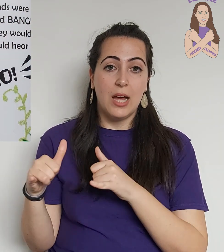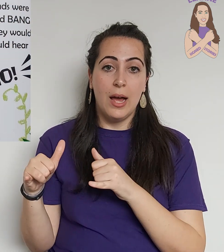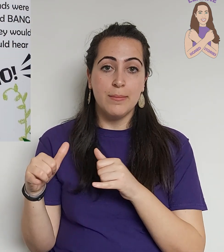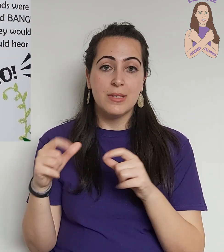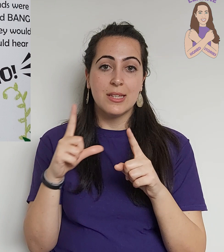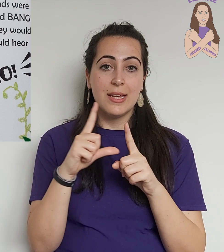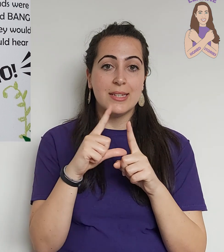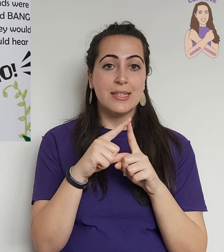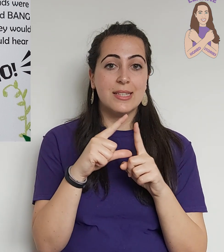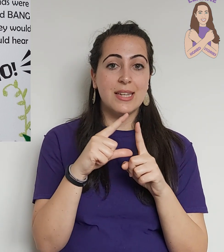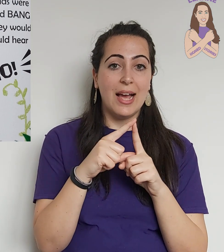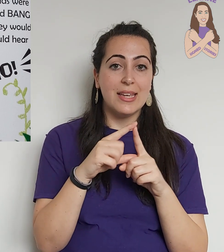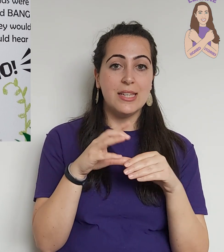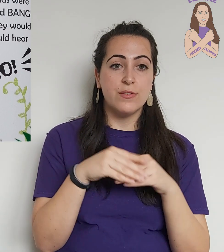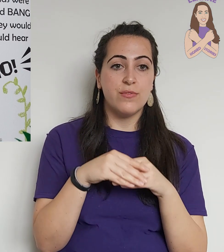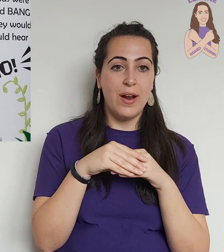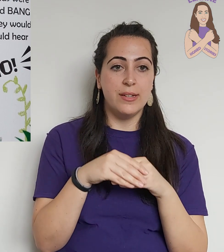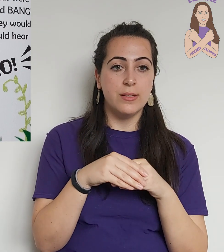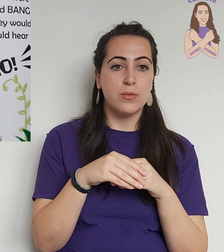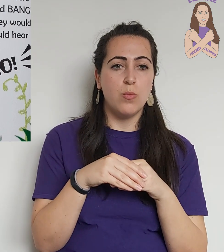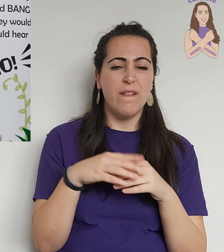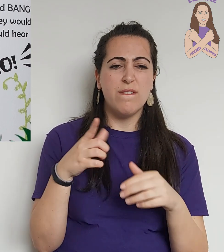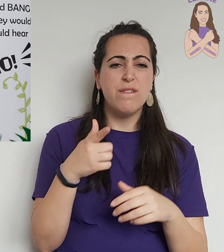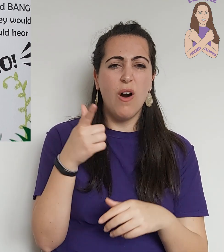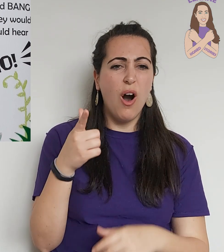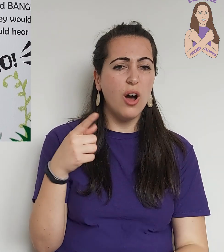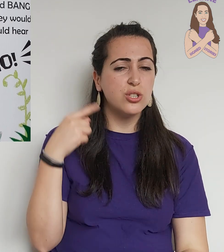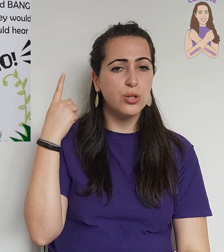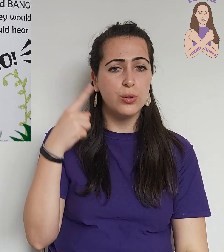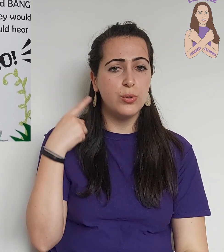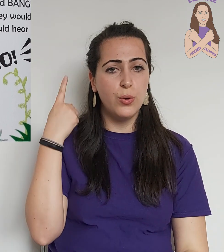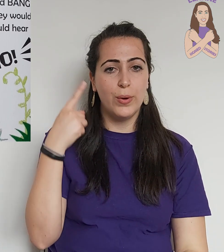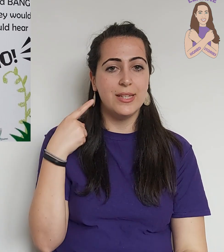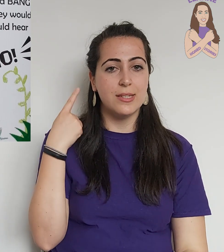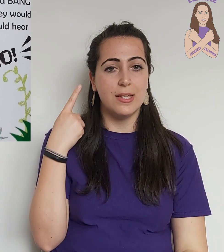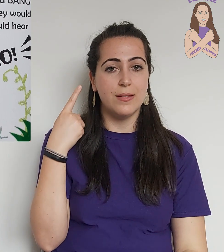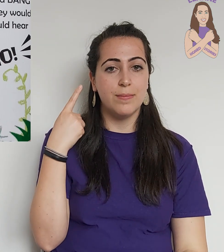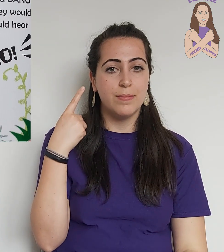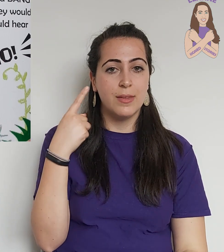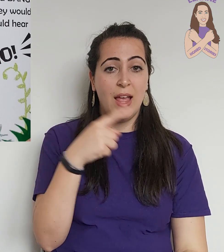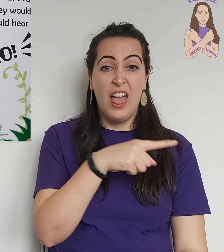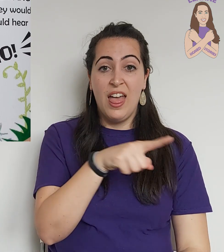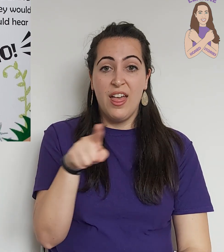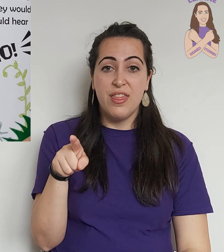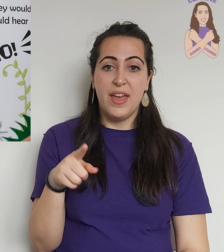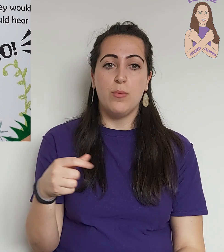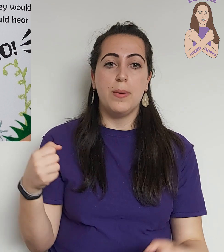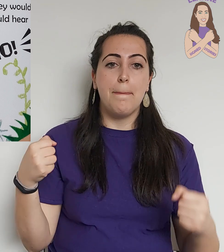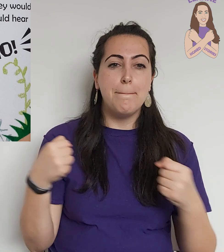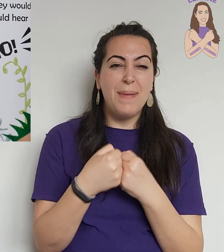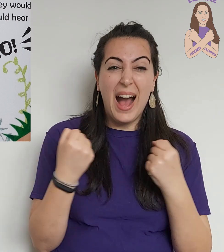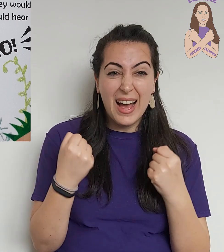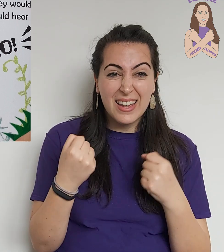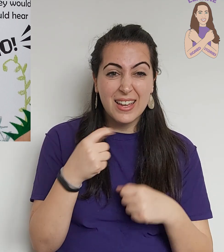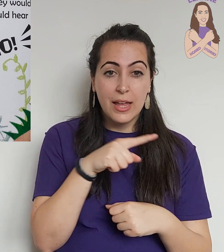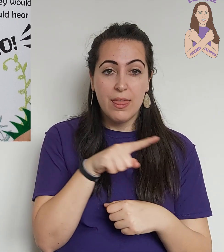Sometimes Dachy's friends were far too noisy. They would bang, they